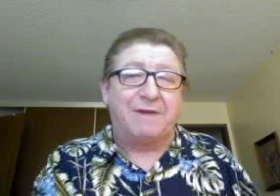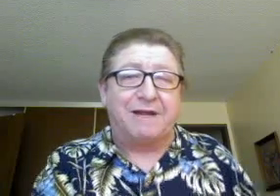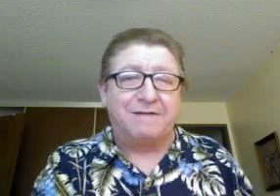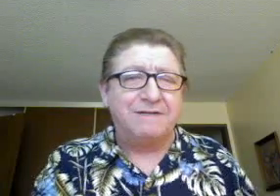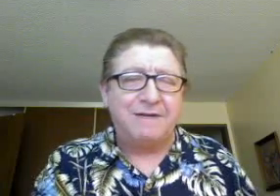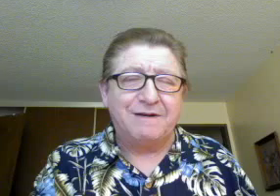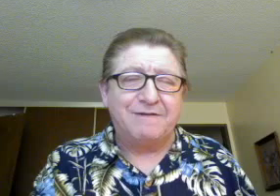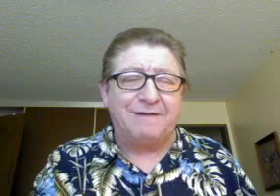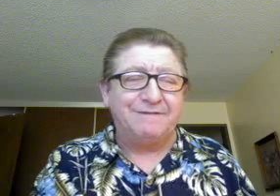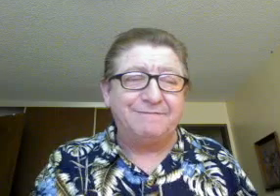because,